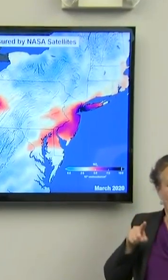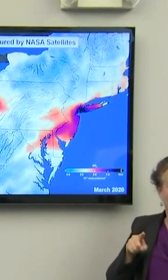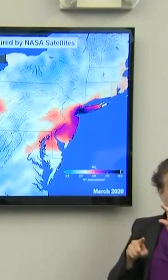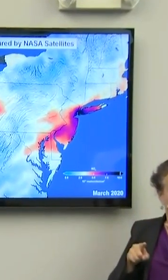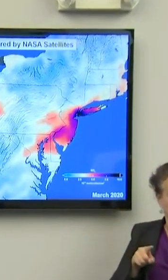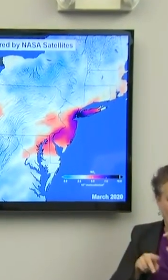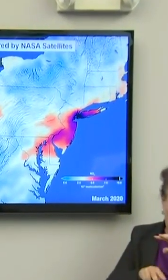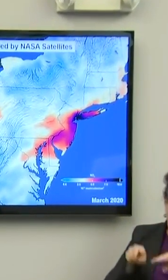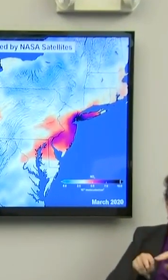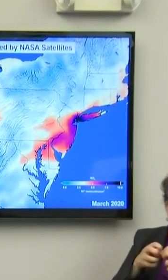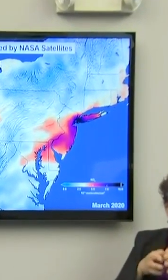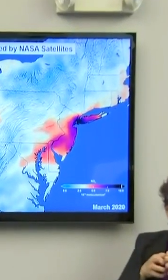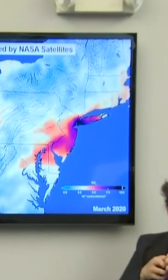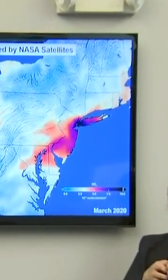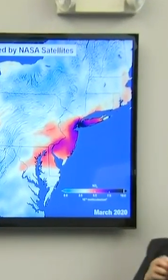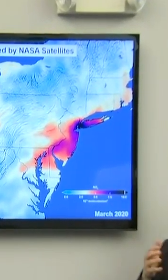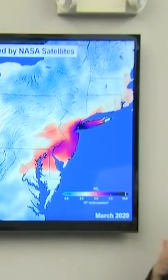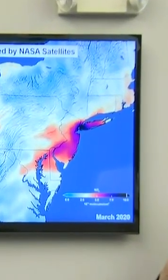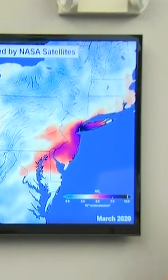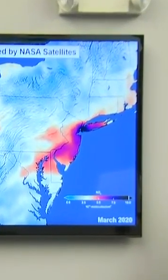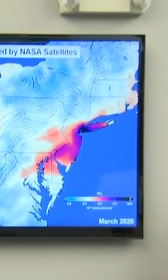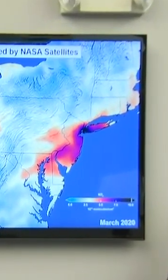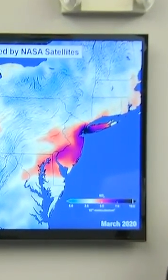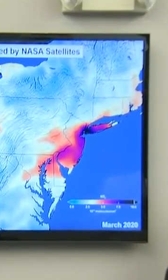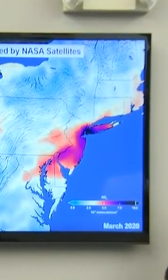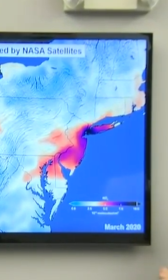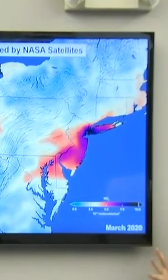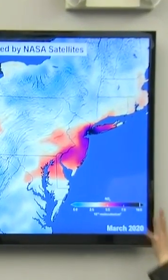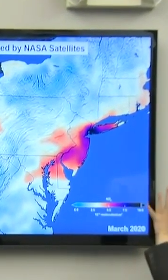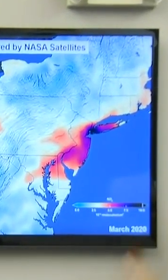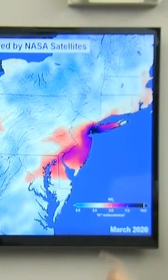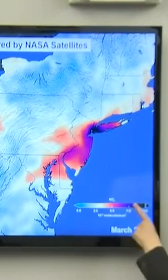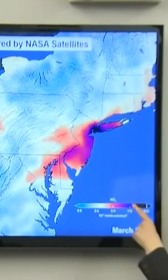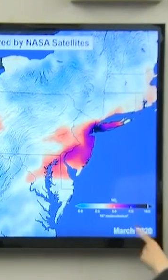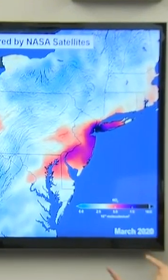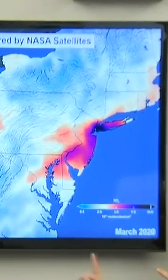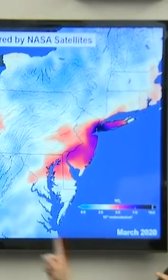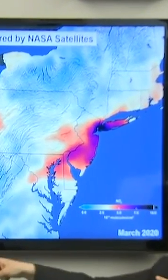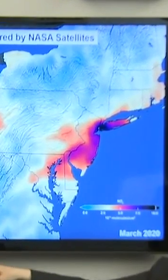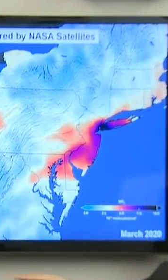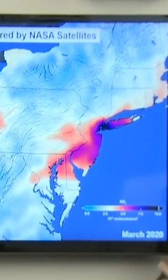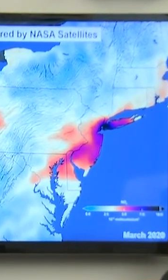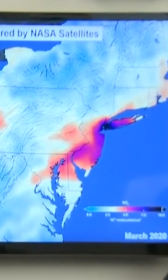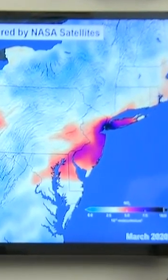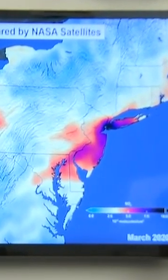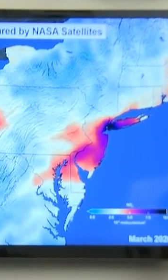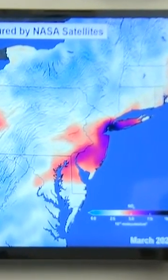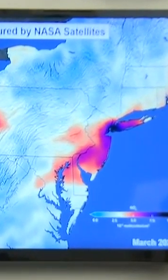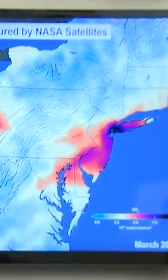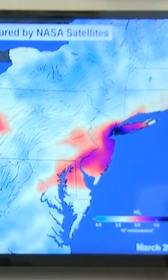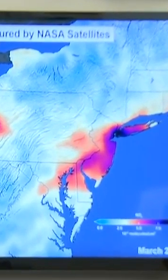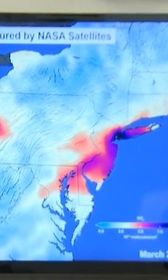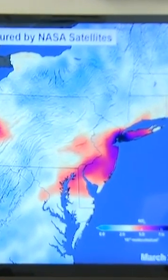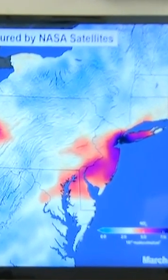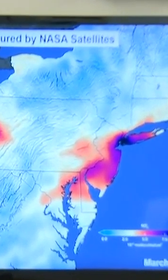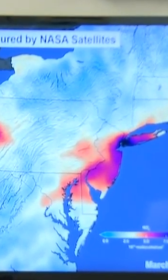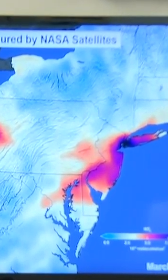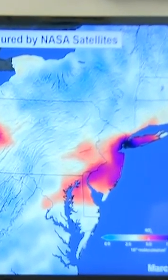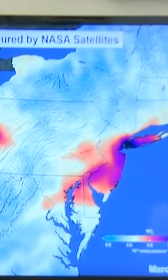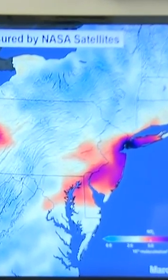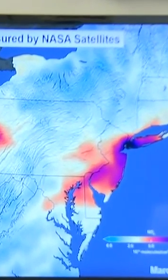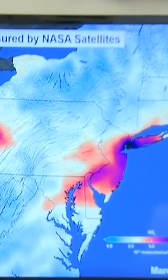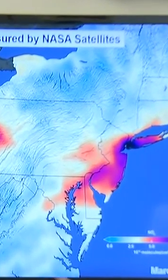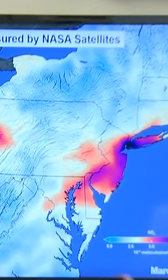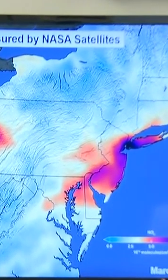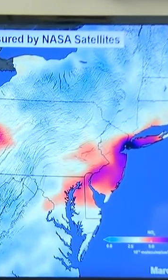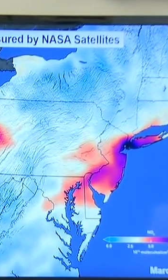Instrument over the Northeast United States in March. And it's comparing the data from this March to